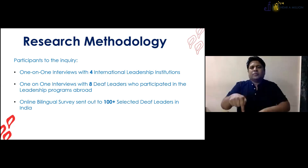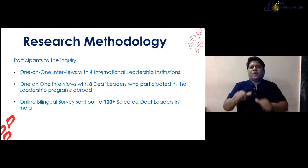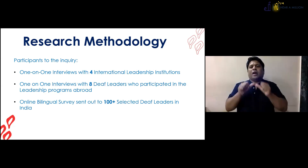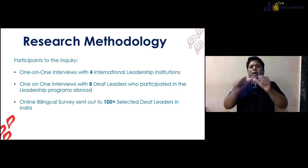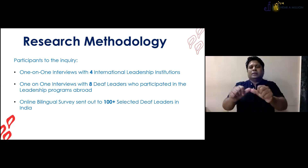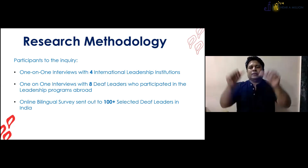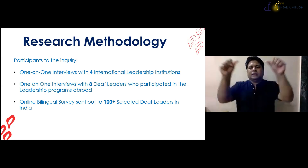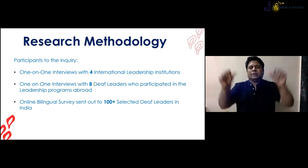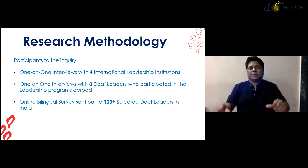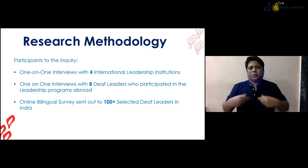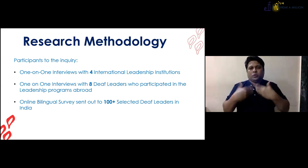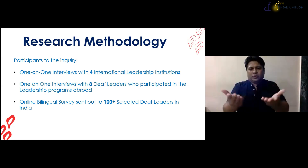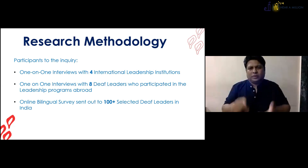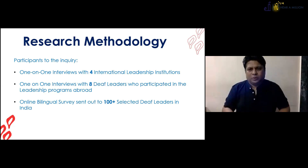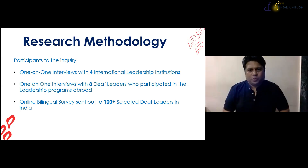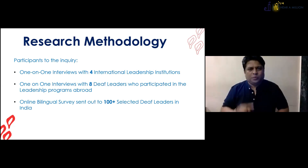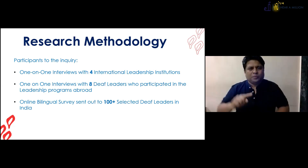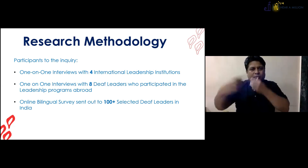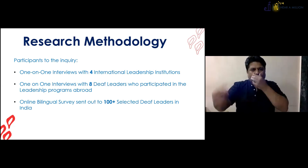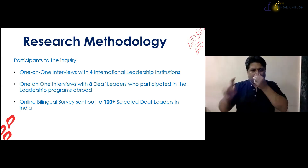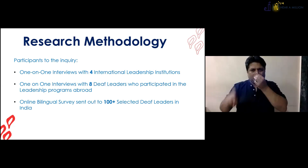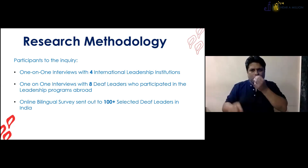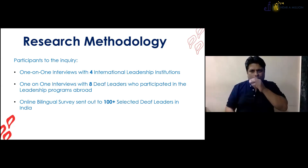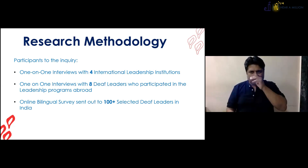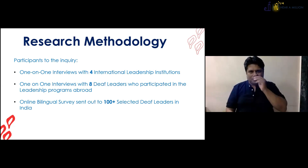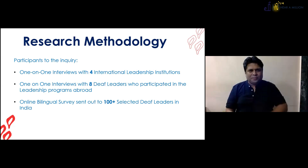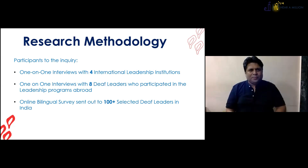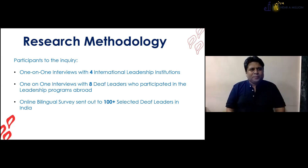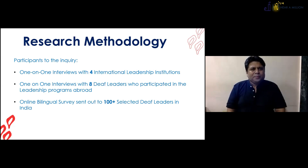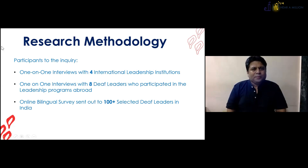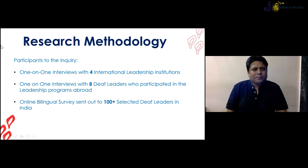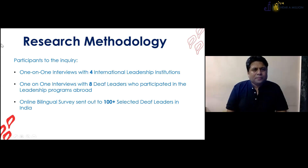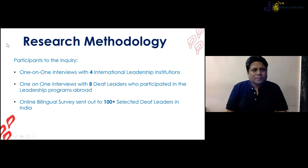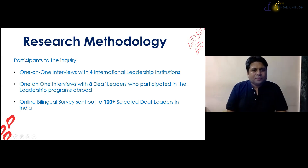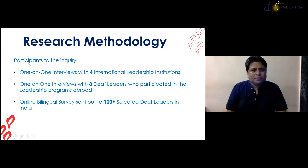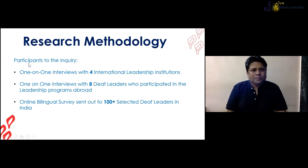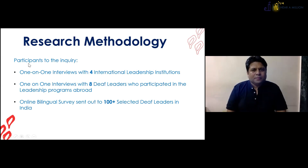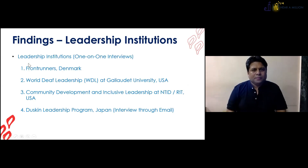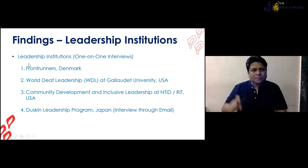sent it across. And then this is the summary, and this is the analysis that we got from it.